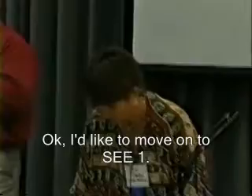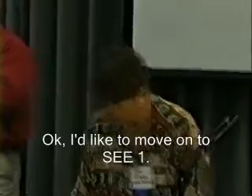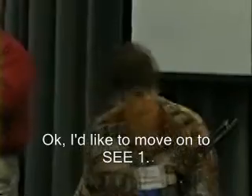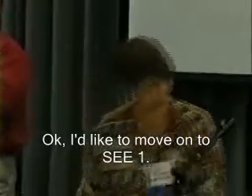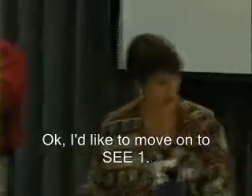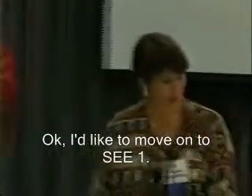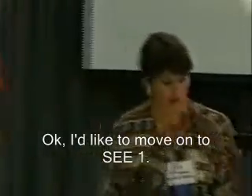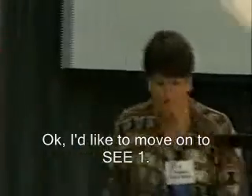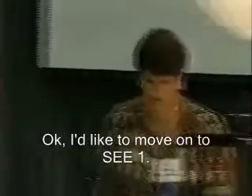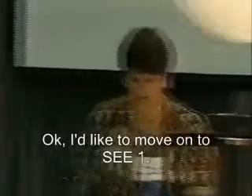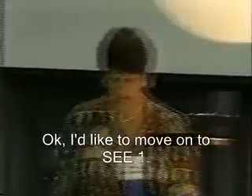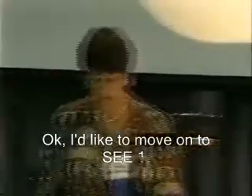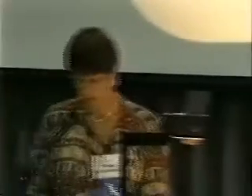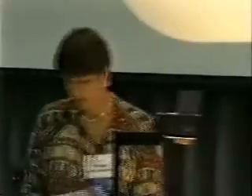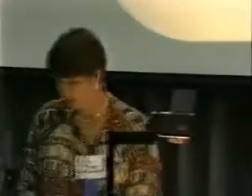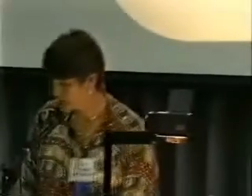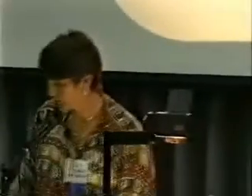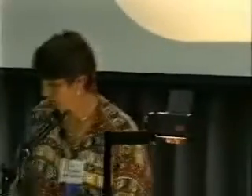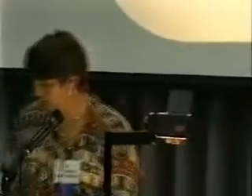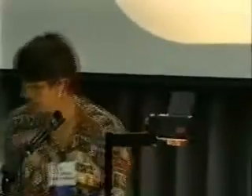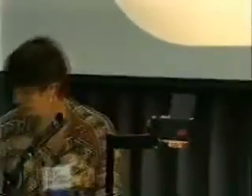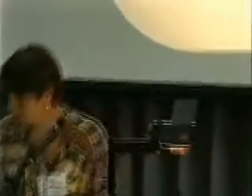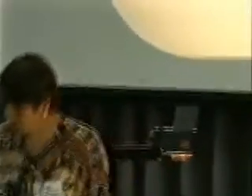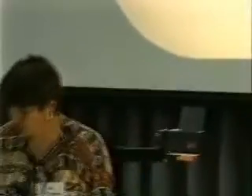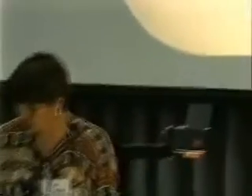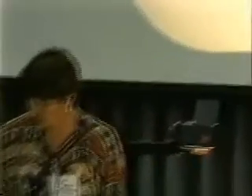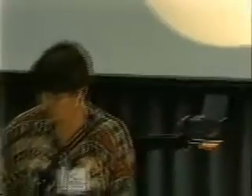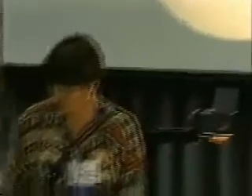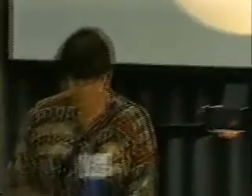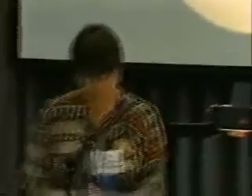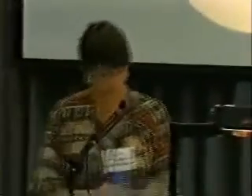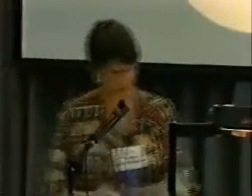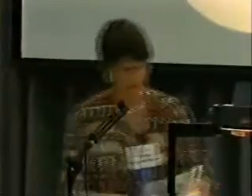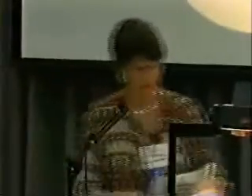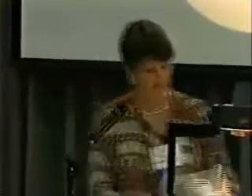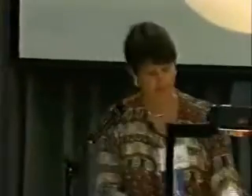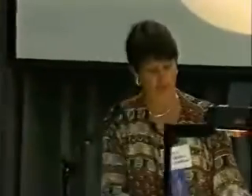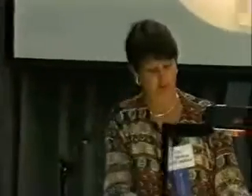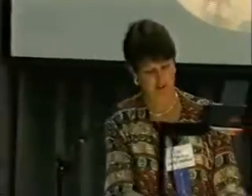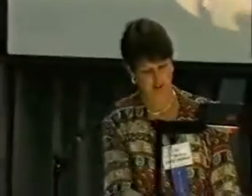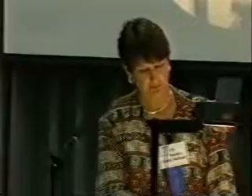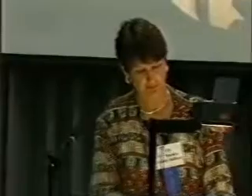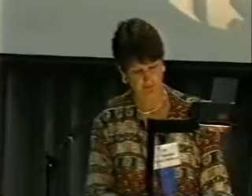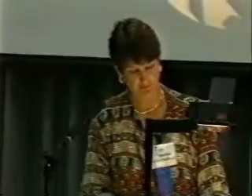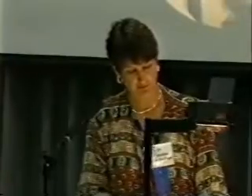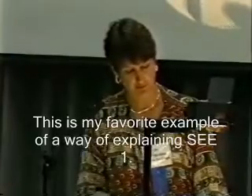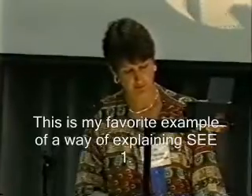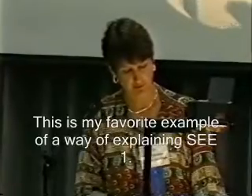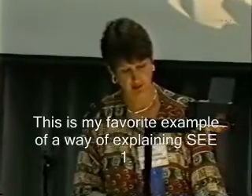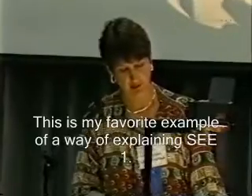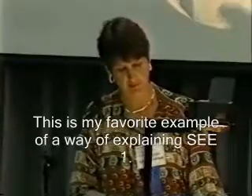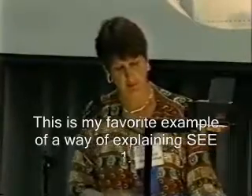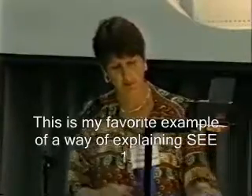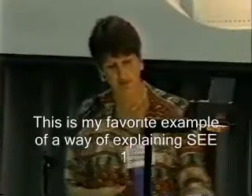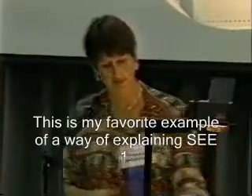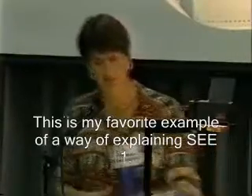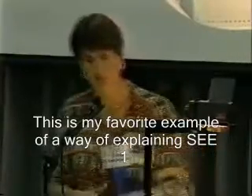Okay, I'd like to move along to C1. This is my favorite example of a way of